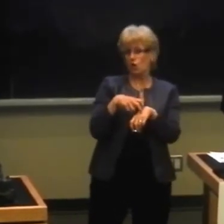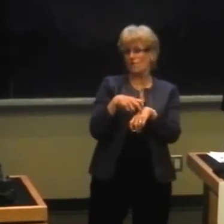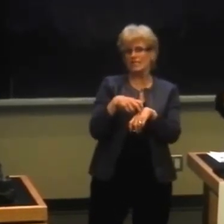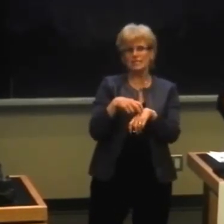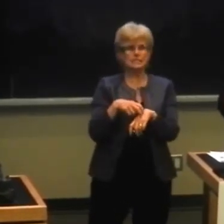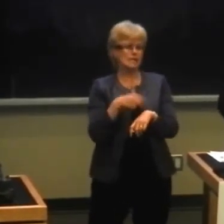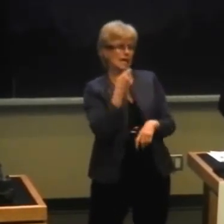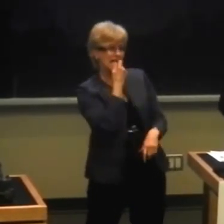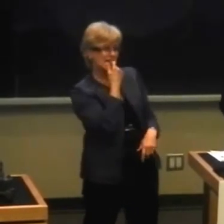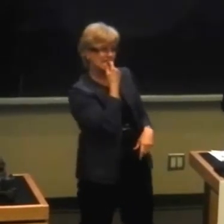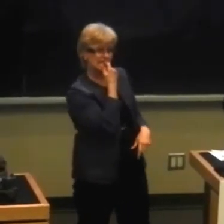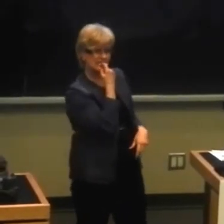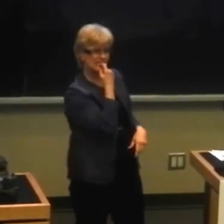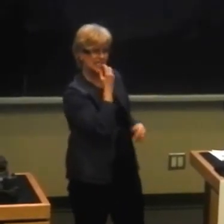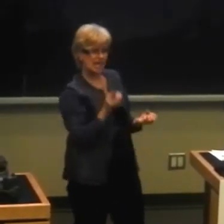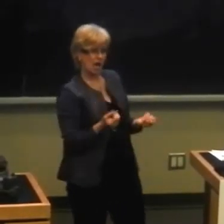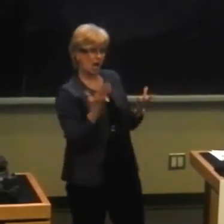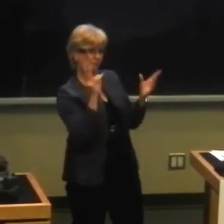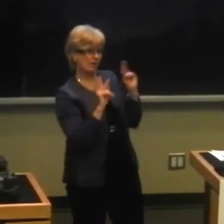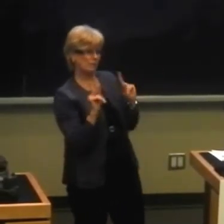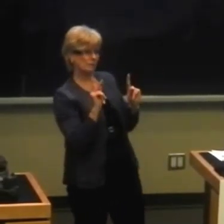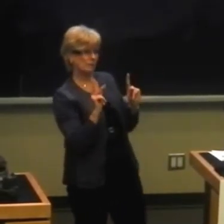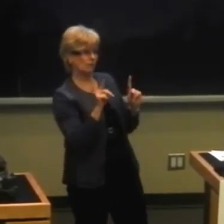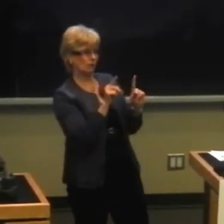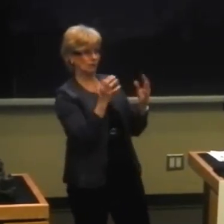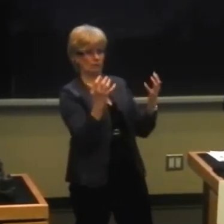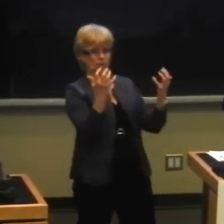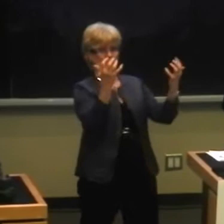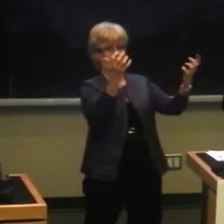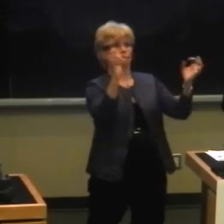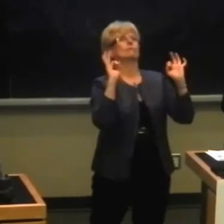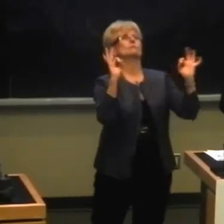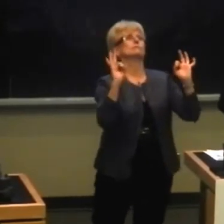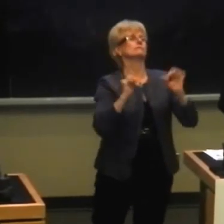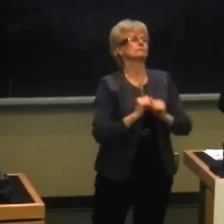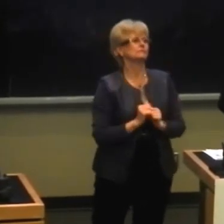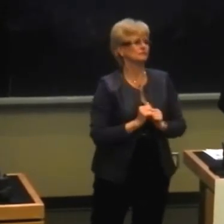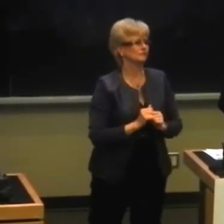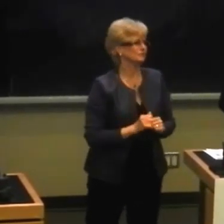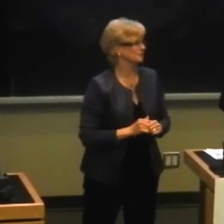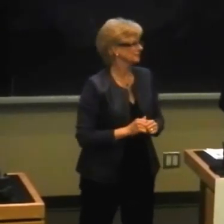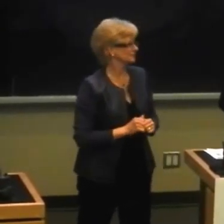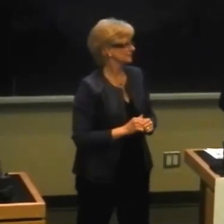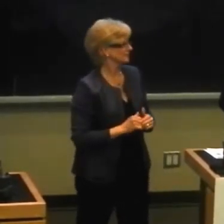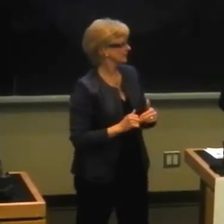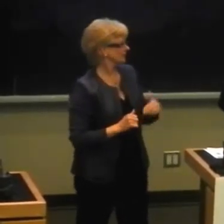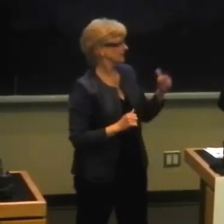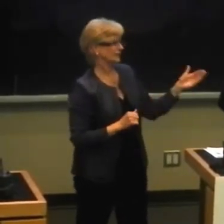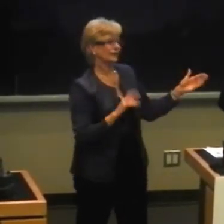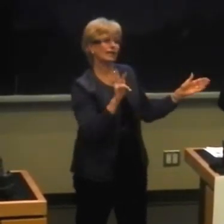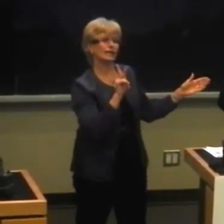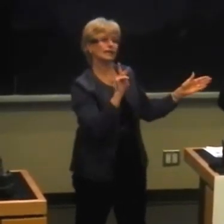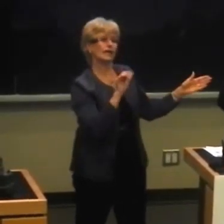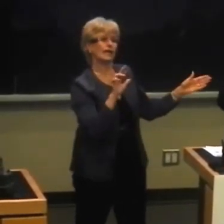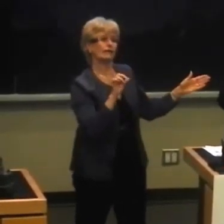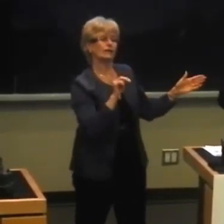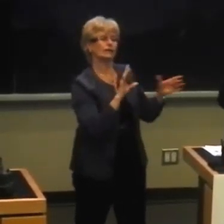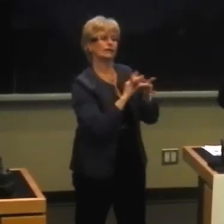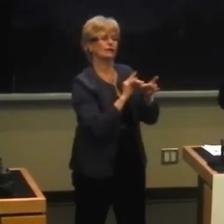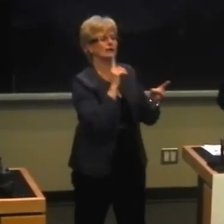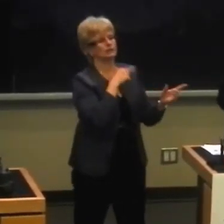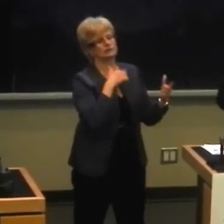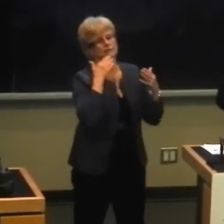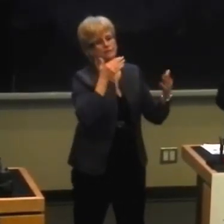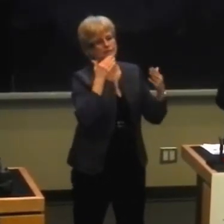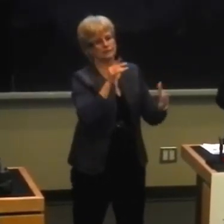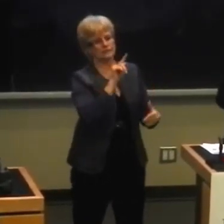off. You think, will people actually turn up? So it's great to see such a great turnout. And I'll just echo Karen's comments, actually, about how grateful we are to